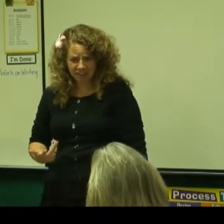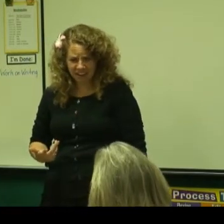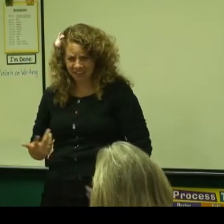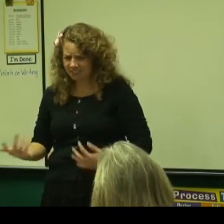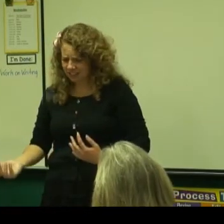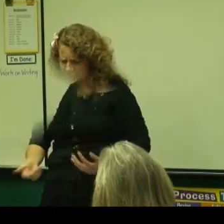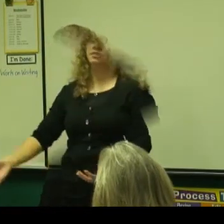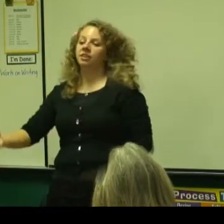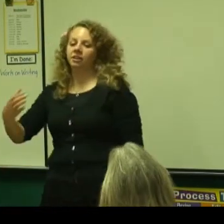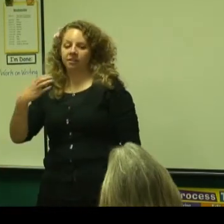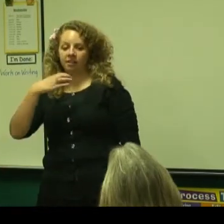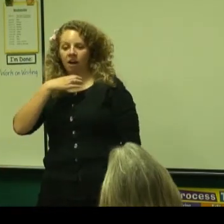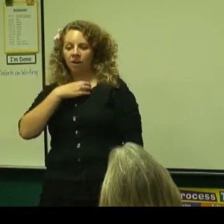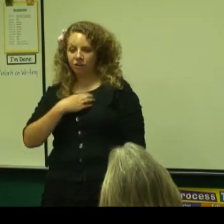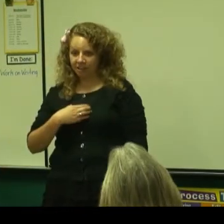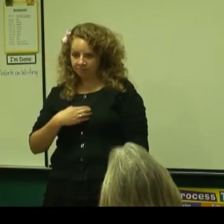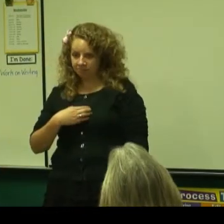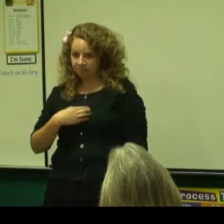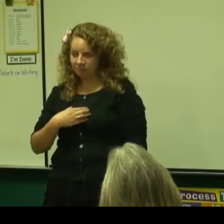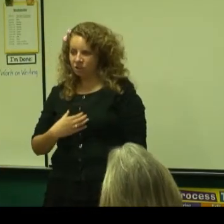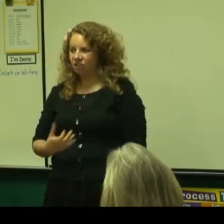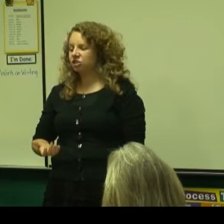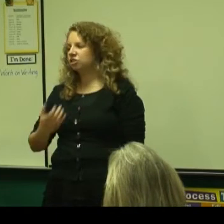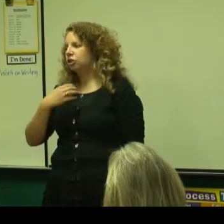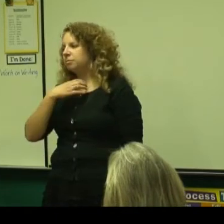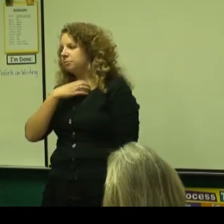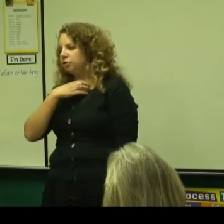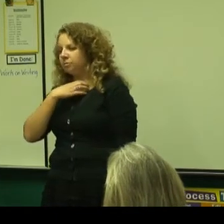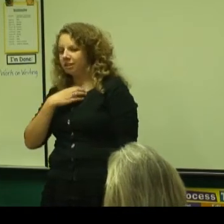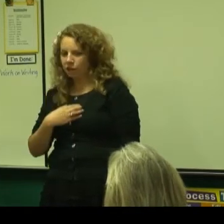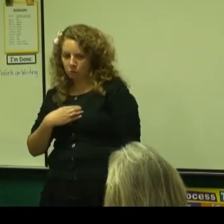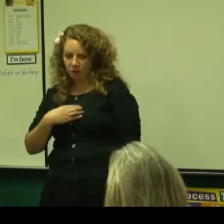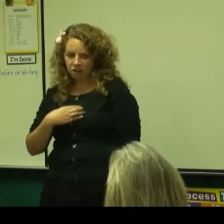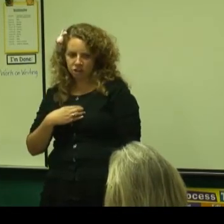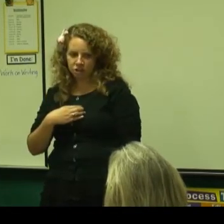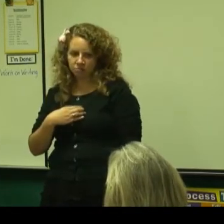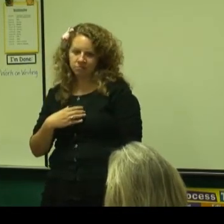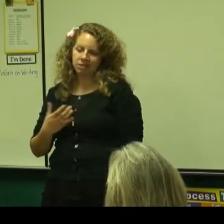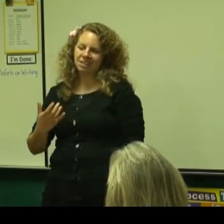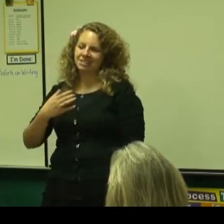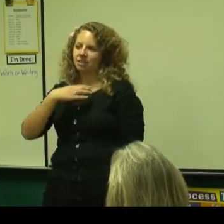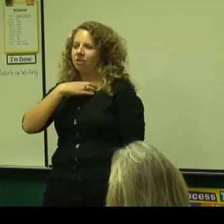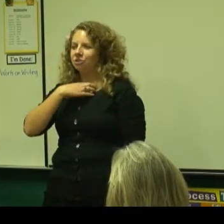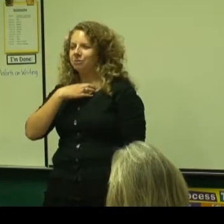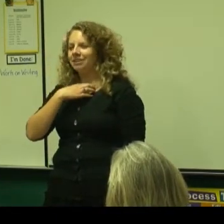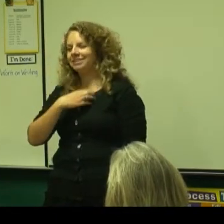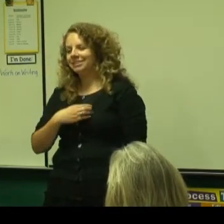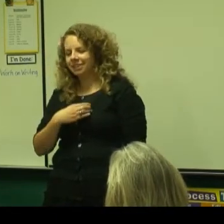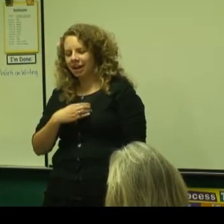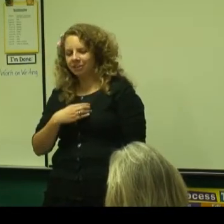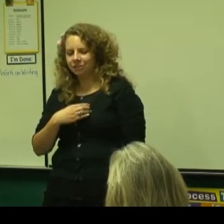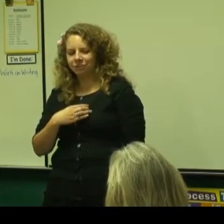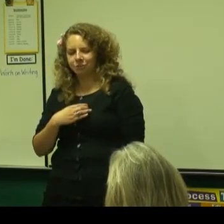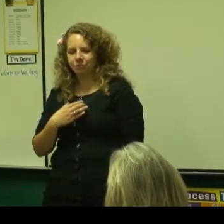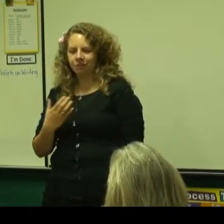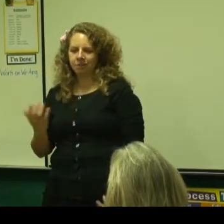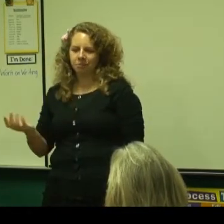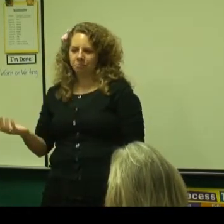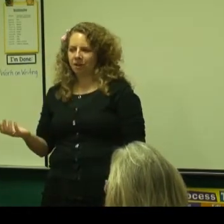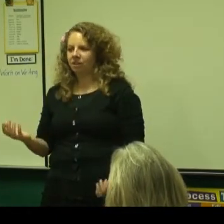right? Did I get in hungry? This can also be like a wish. can also be like desire too, but a